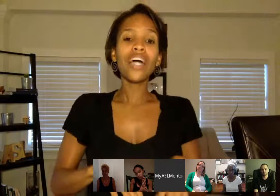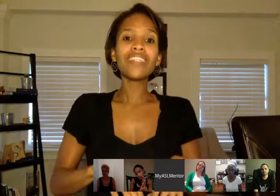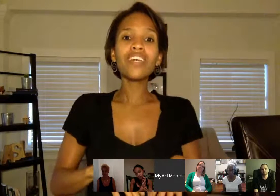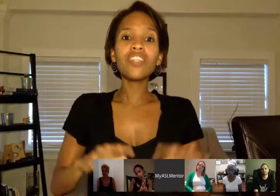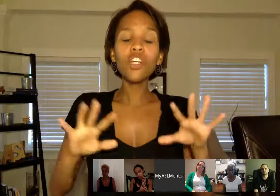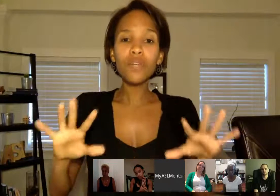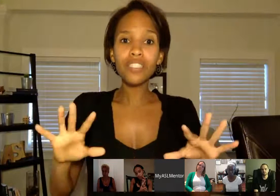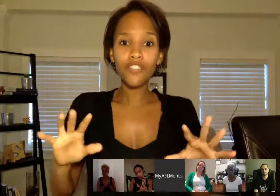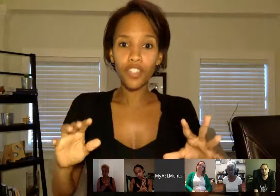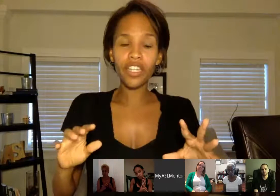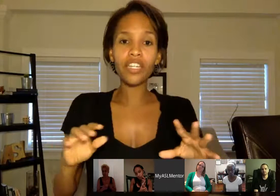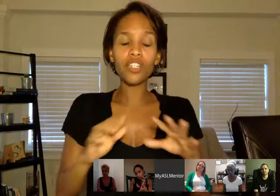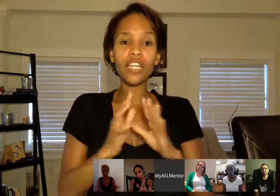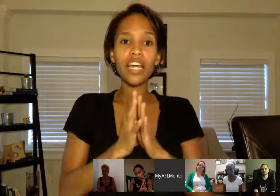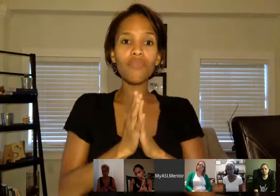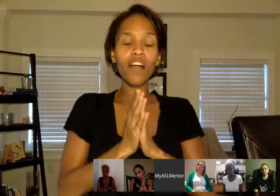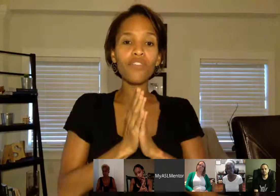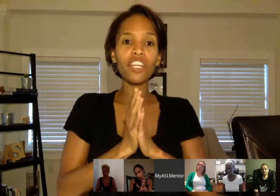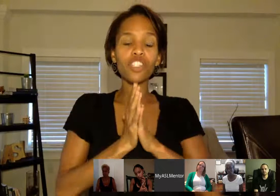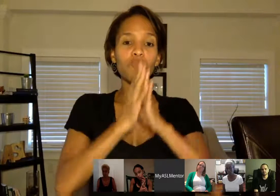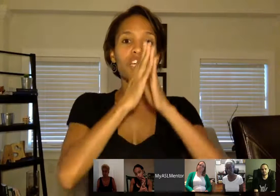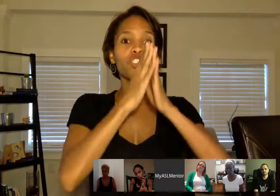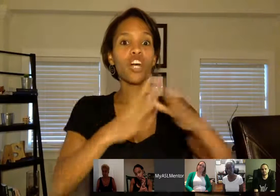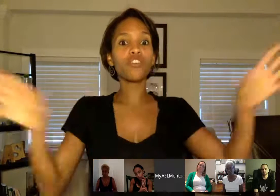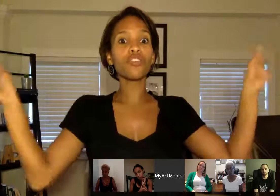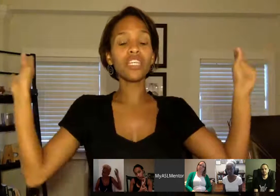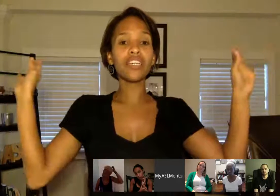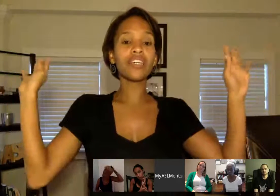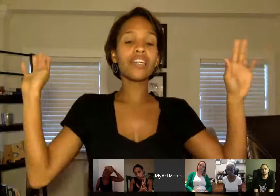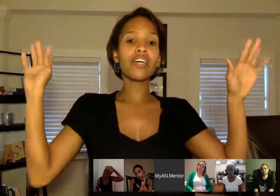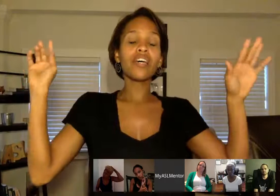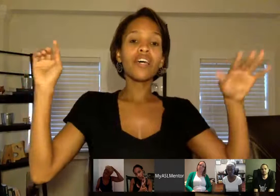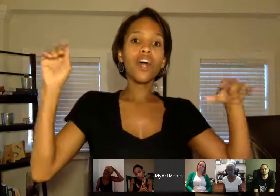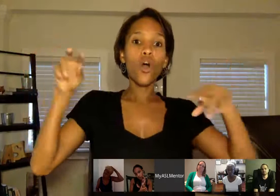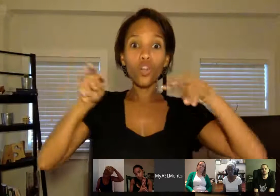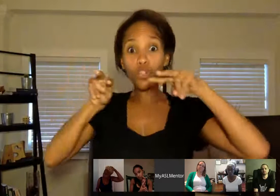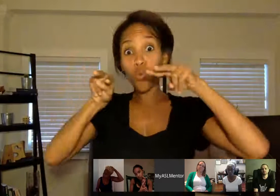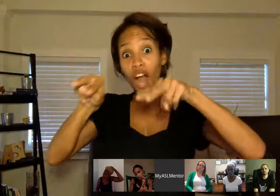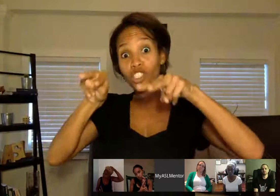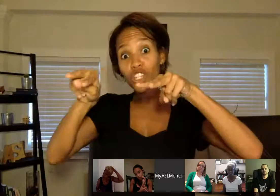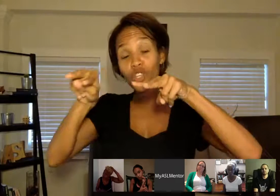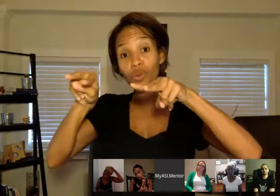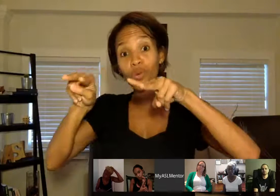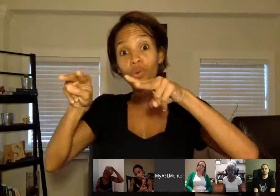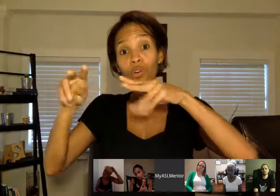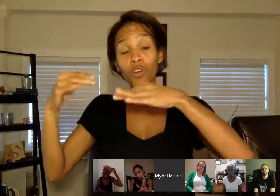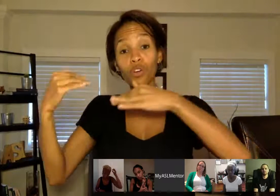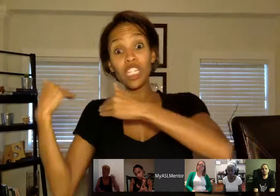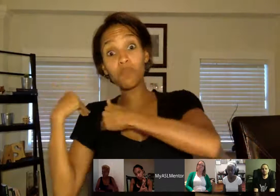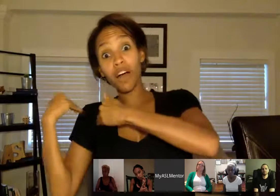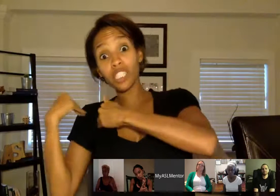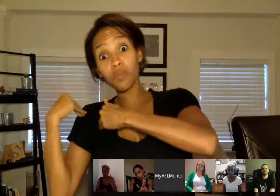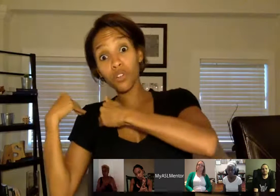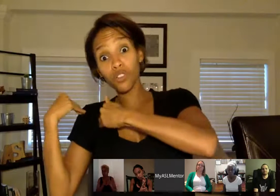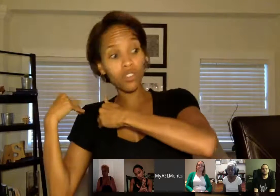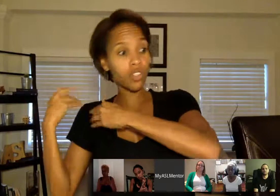so I did a little bit differently. Rather than it just being generally watching you,